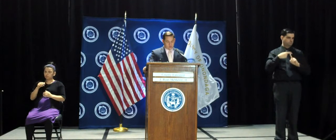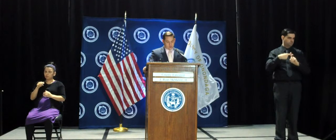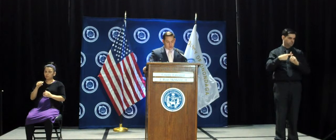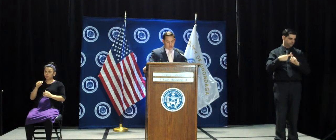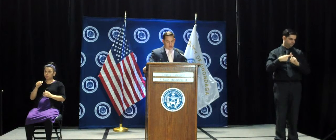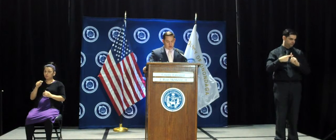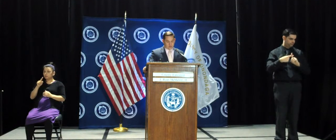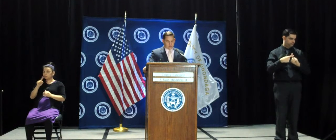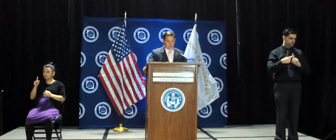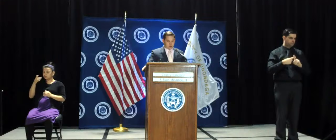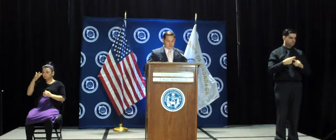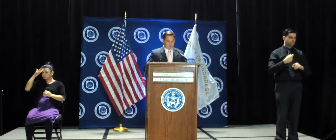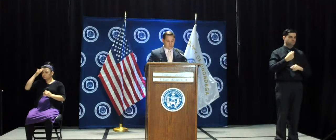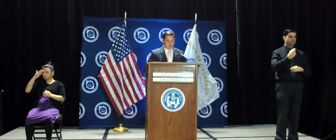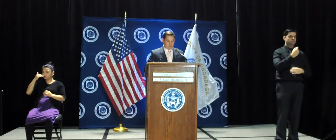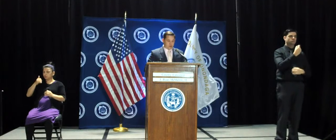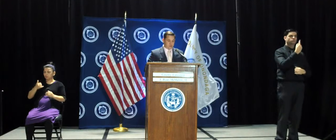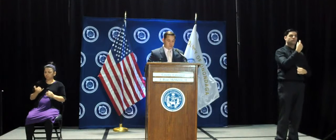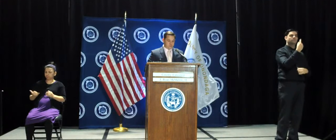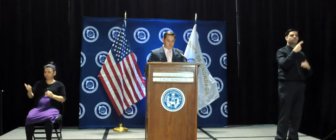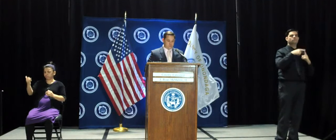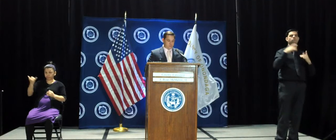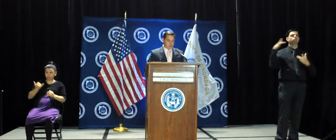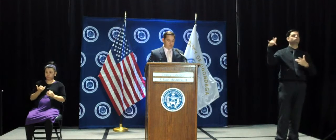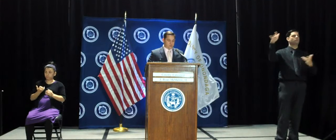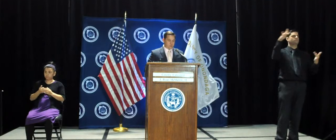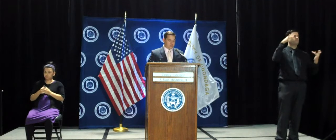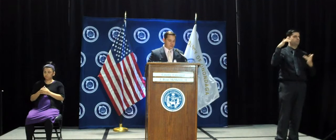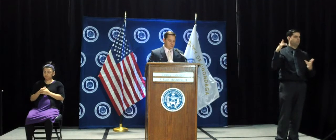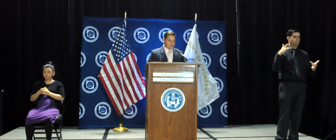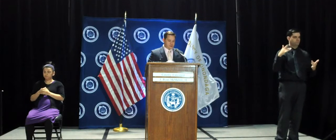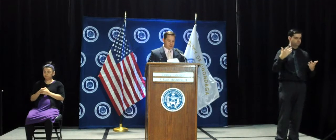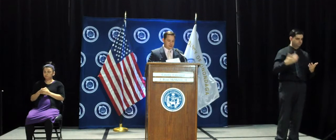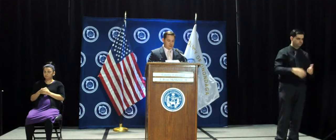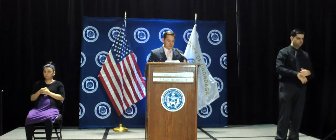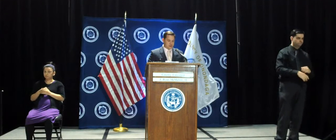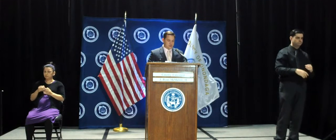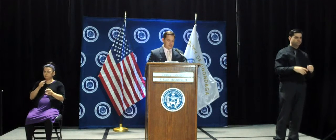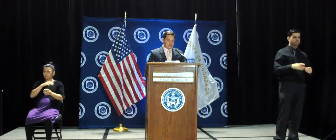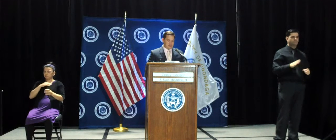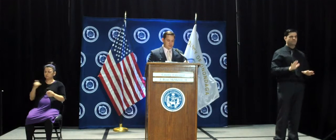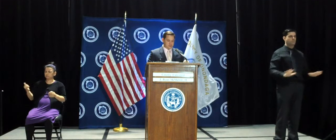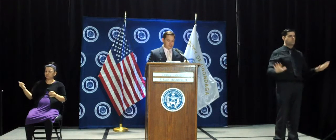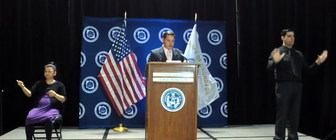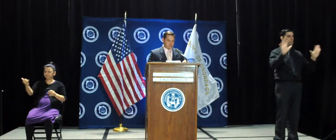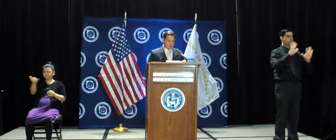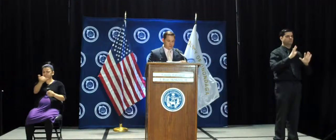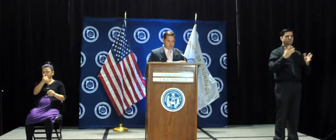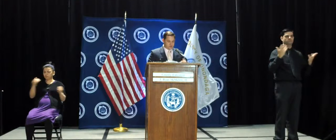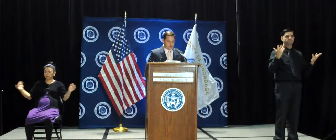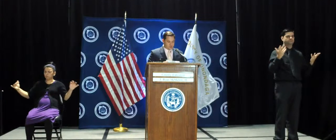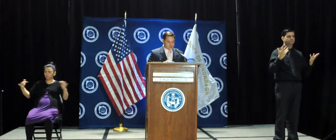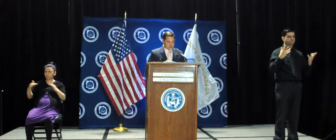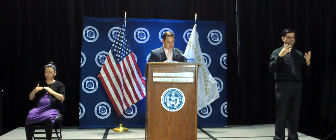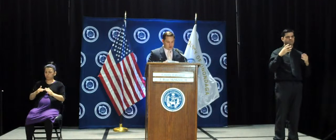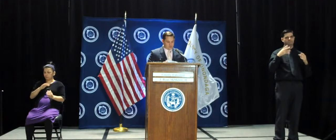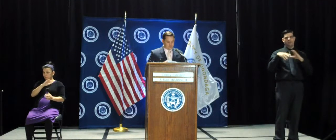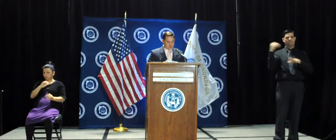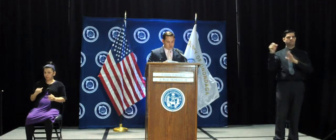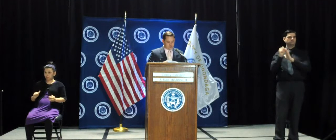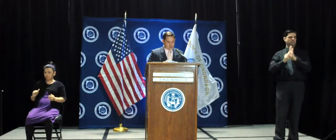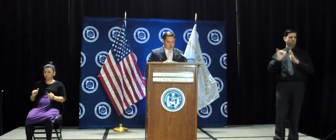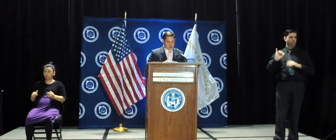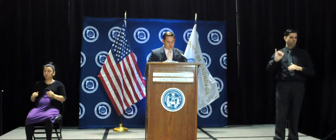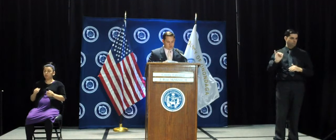number. Travel from all over the place, so it's not it's out-of-state travel, some in-state